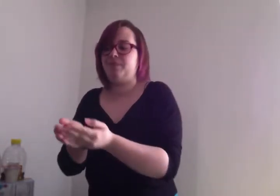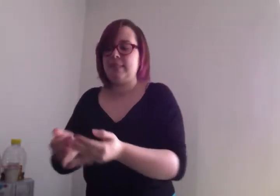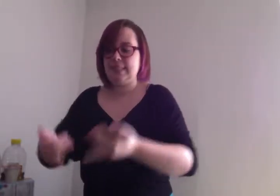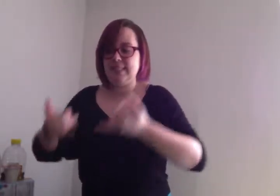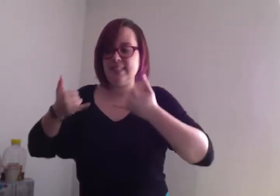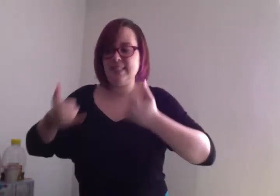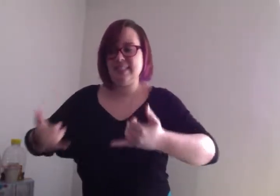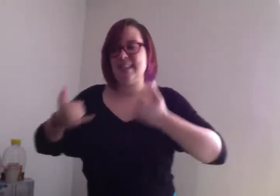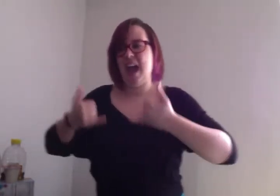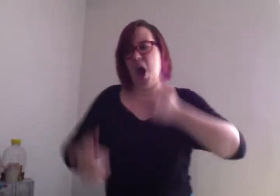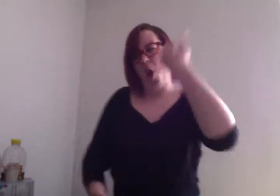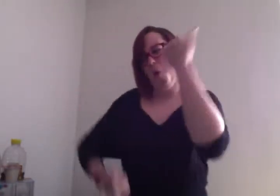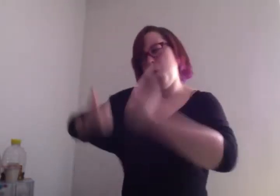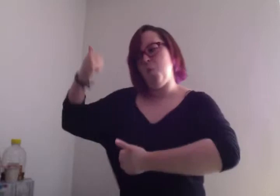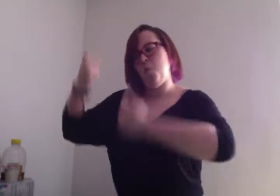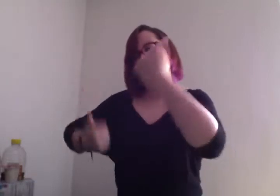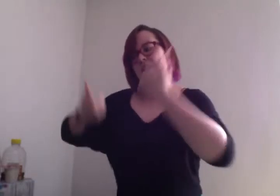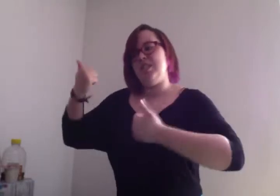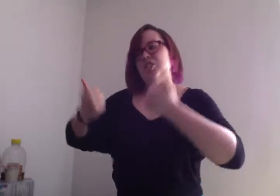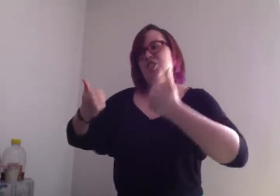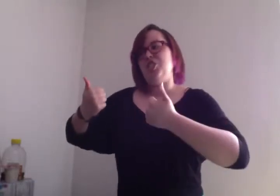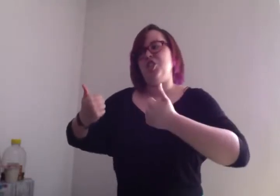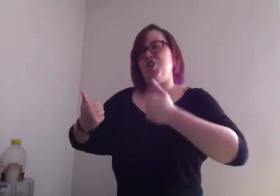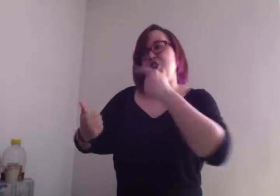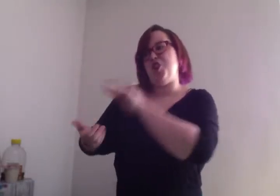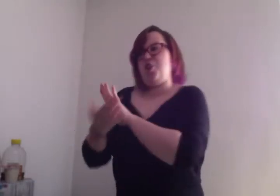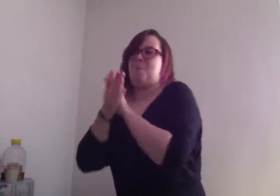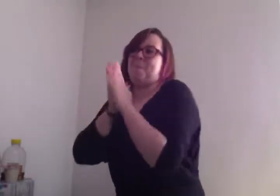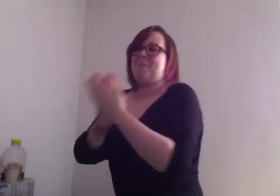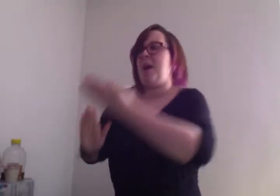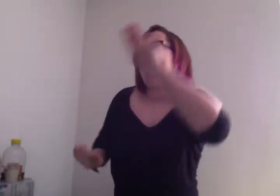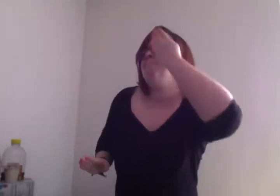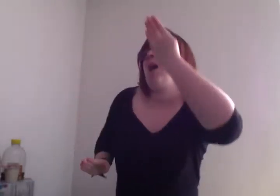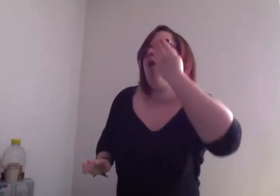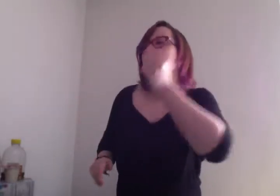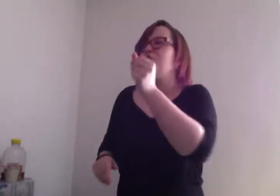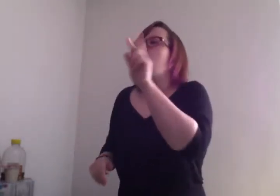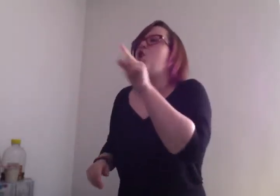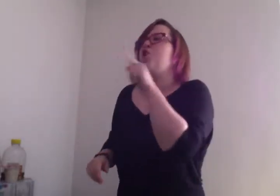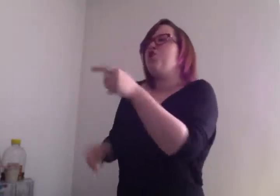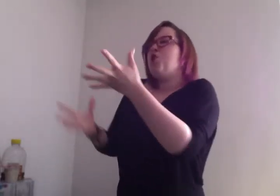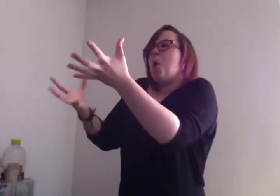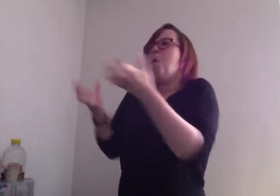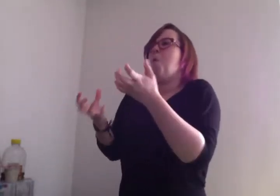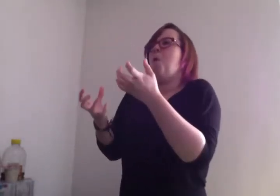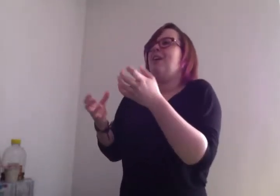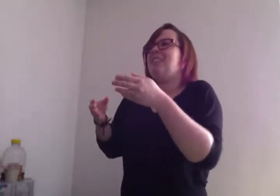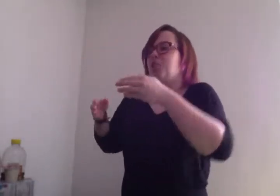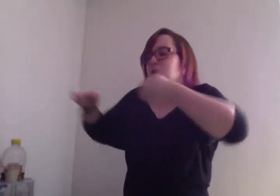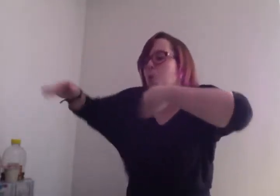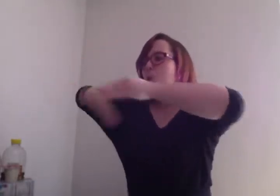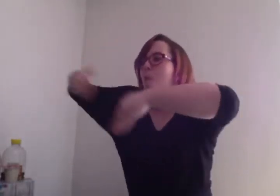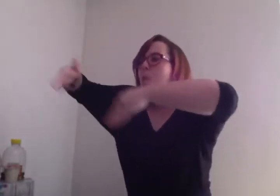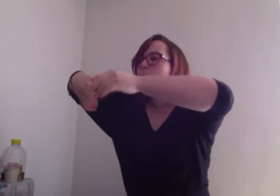will it be? Will you all turn pirates, or do you want to walk the plank and fall kaplash into the